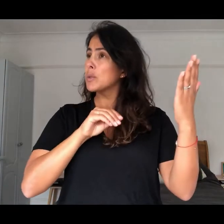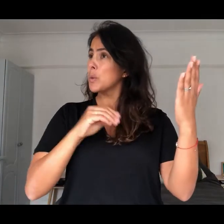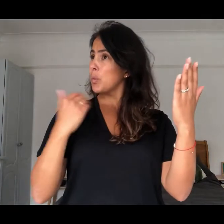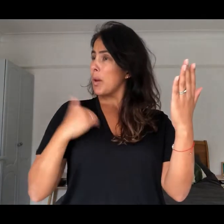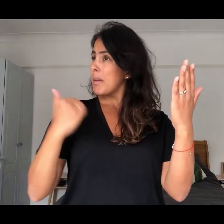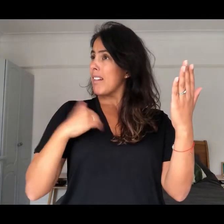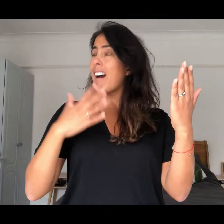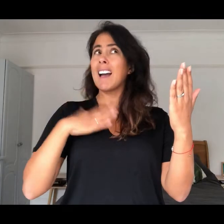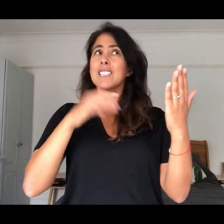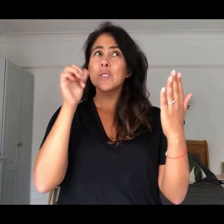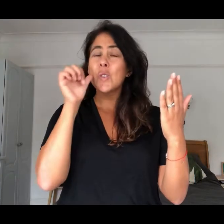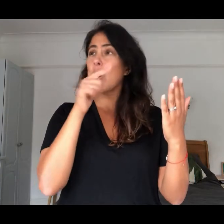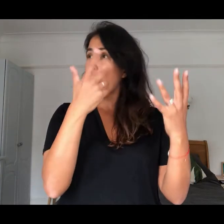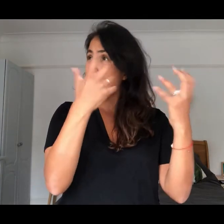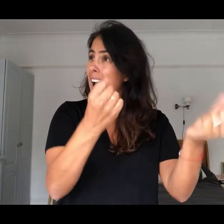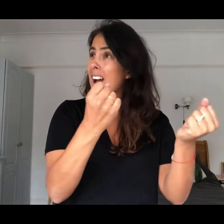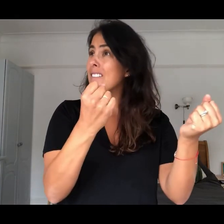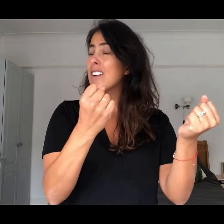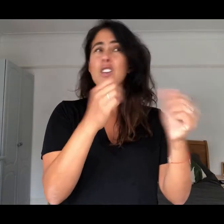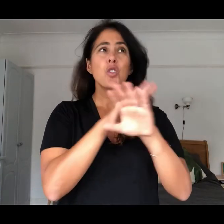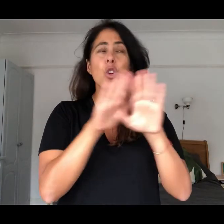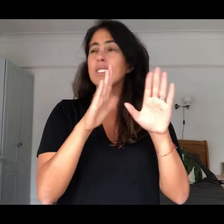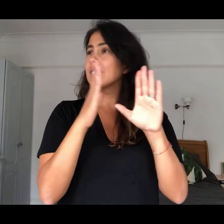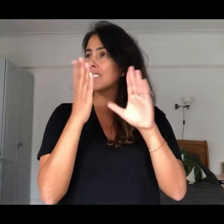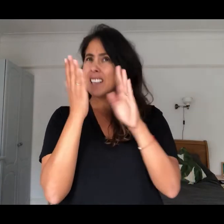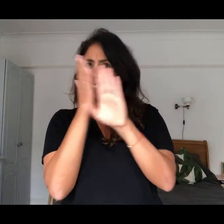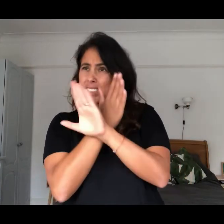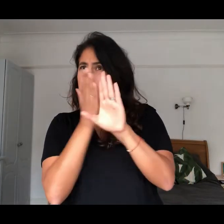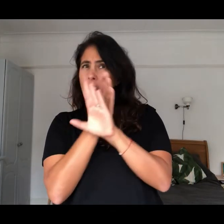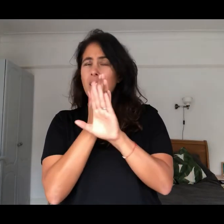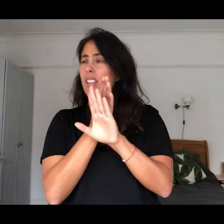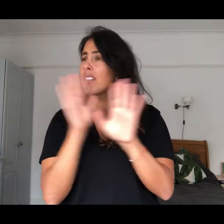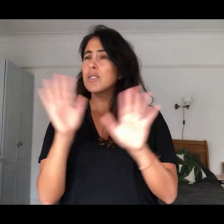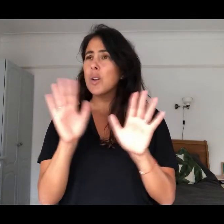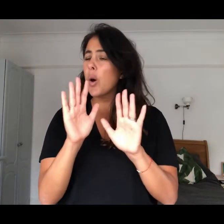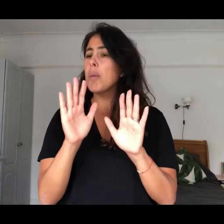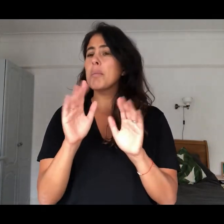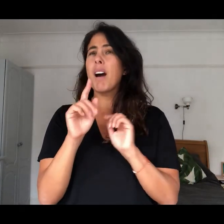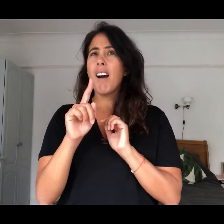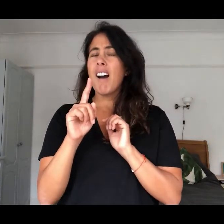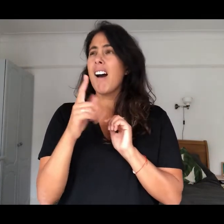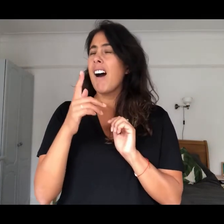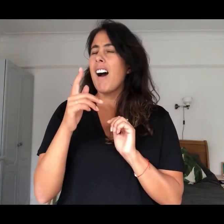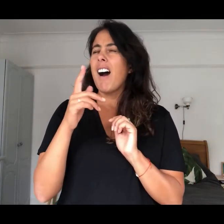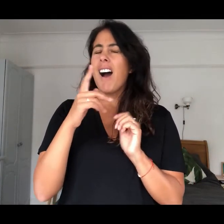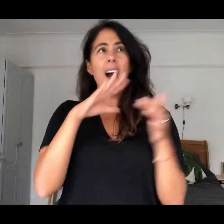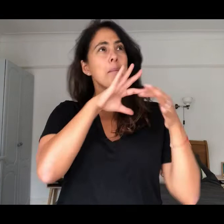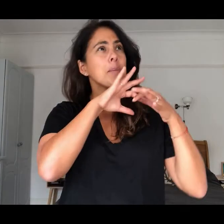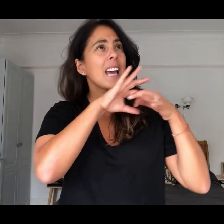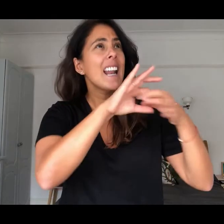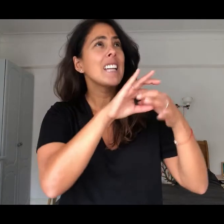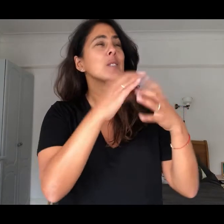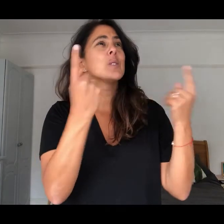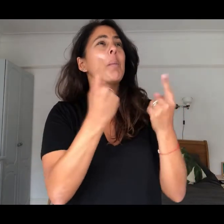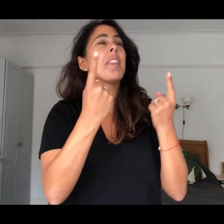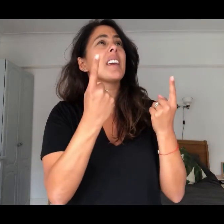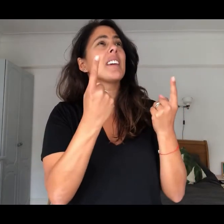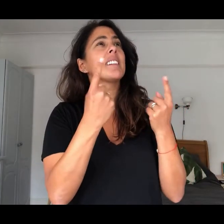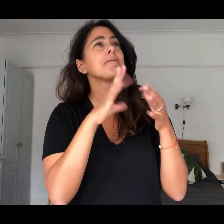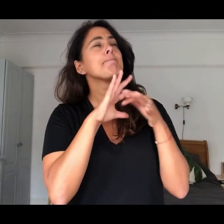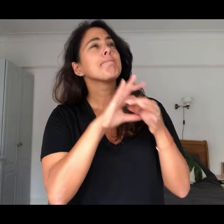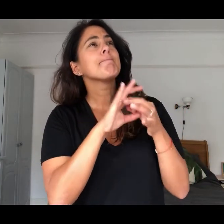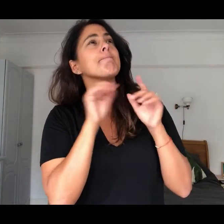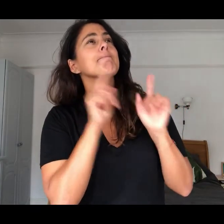these women. I need to know that they were there, not invisible. I need to know that there was a likeness, that I'm connected